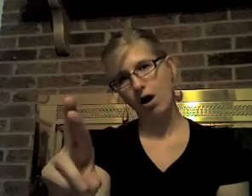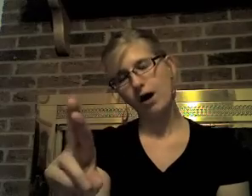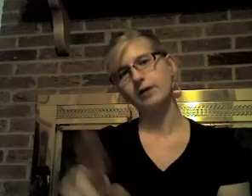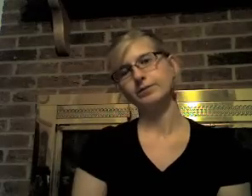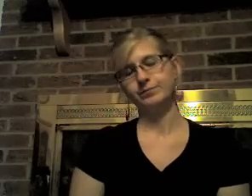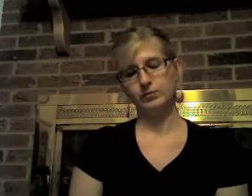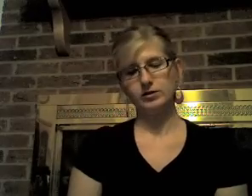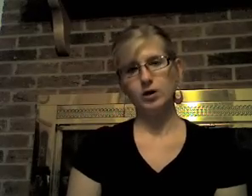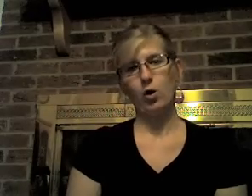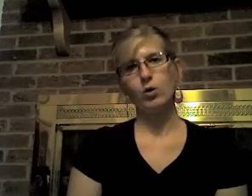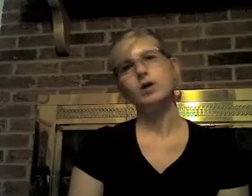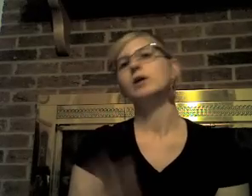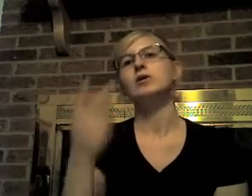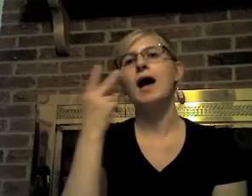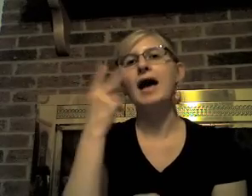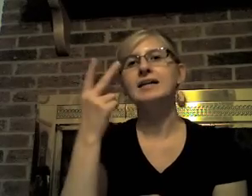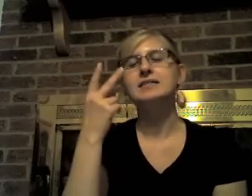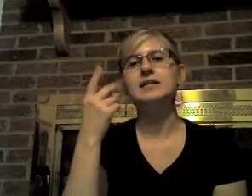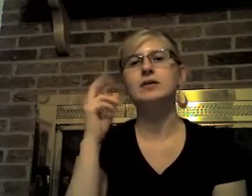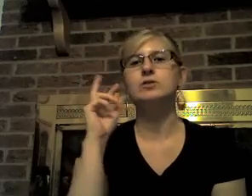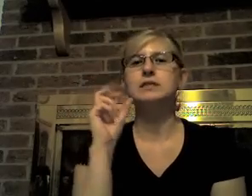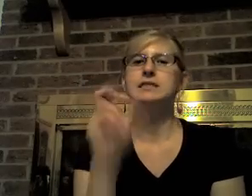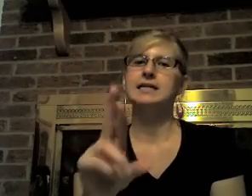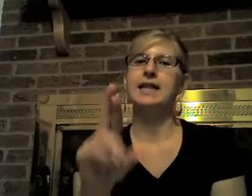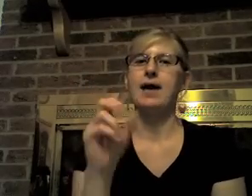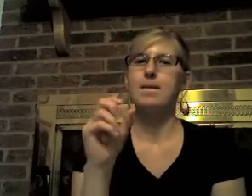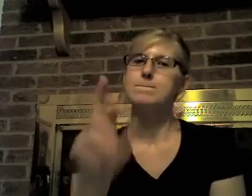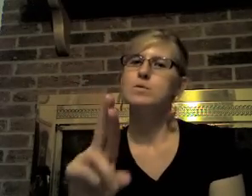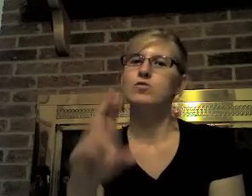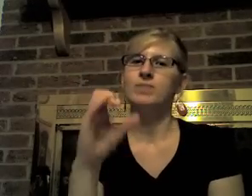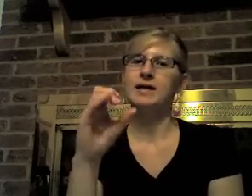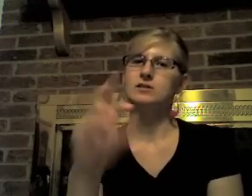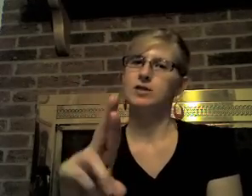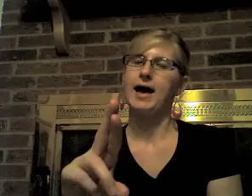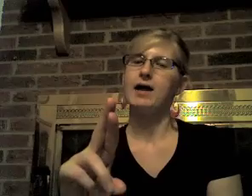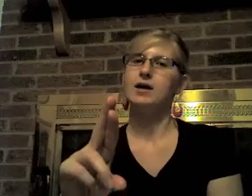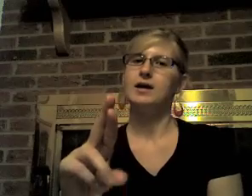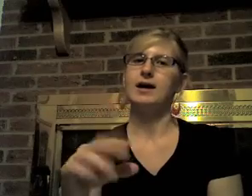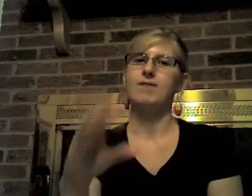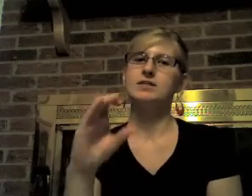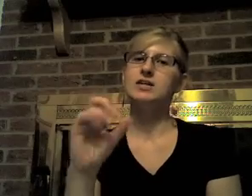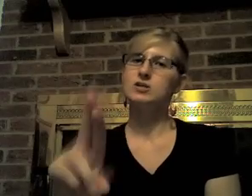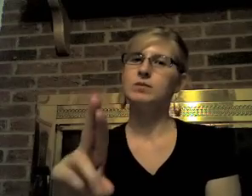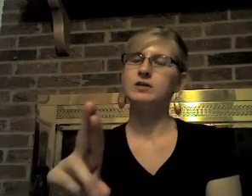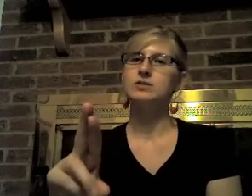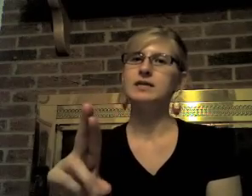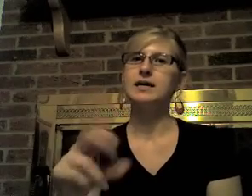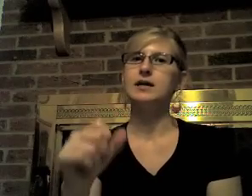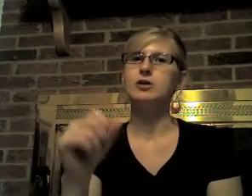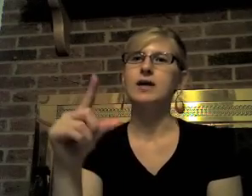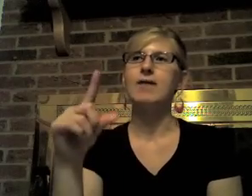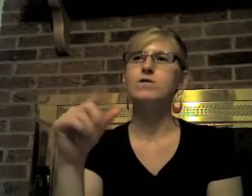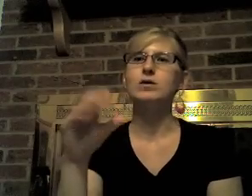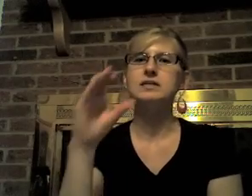car. So your eye needs to get used to seeing that movement so that in conversation when you see it, you're not focusing